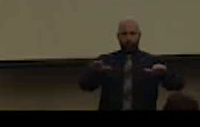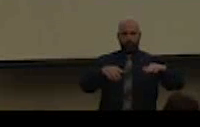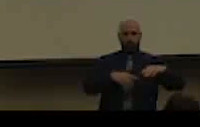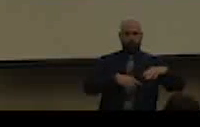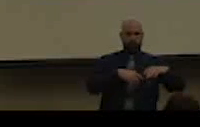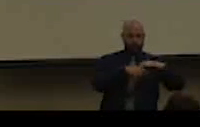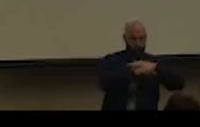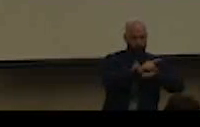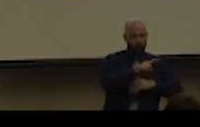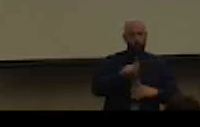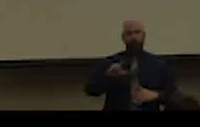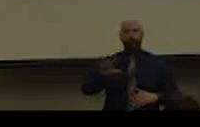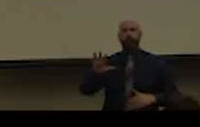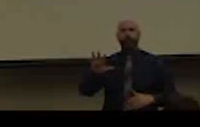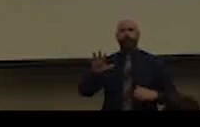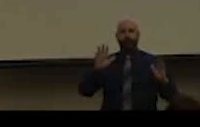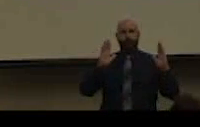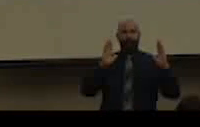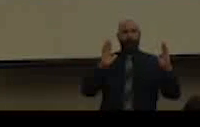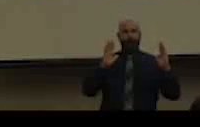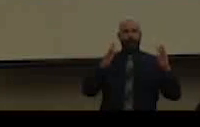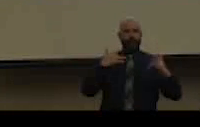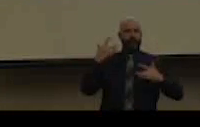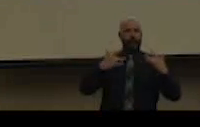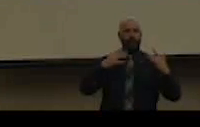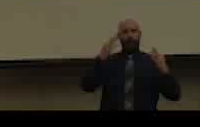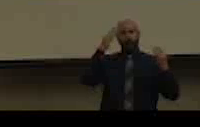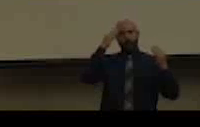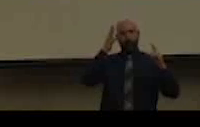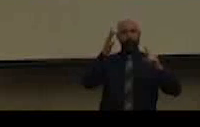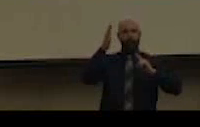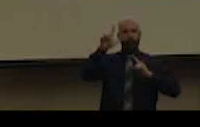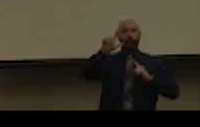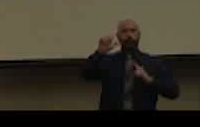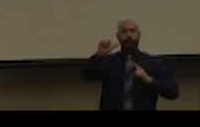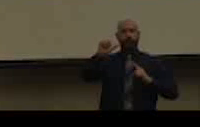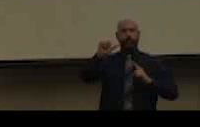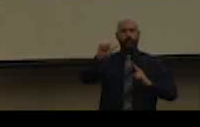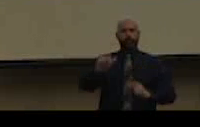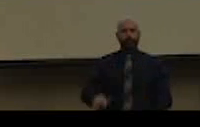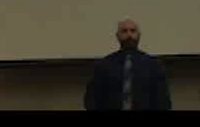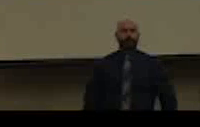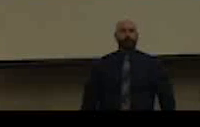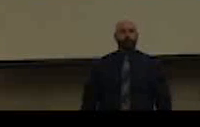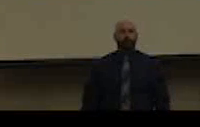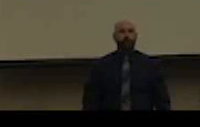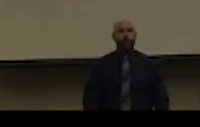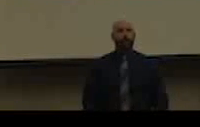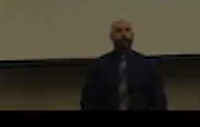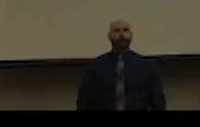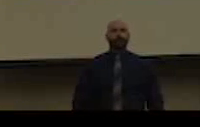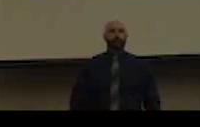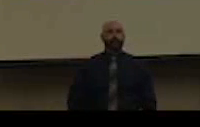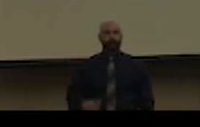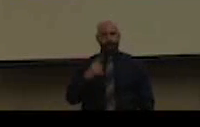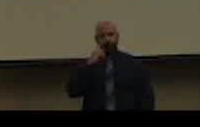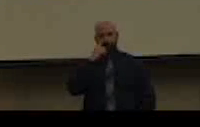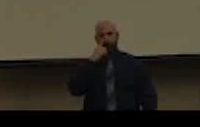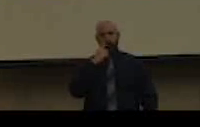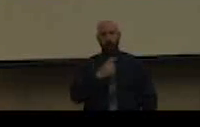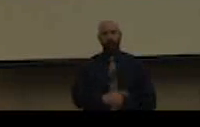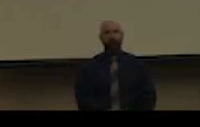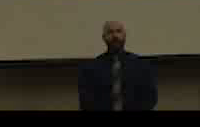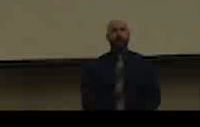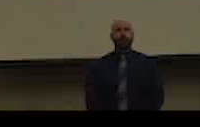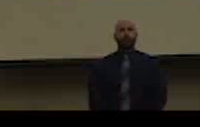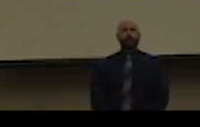exciting to think about the future of Louisiana in the context of that. So we'd like to talk about that. Second, as I mentioned